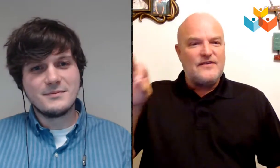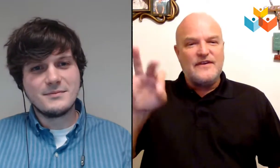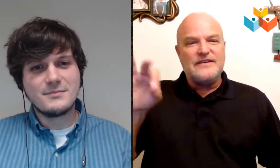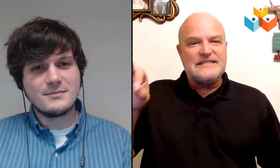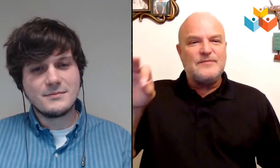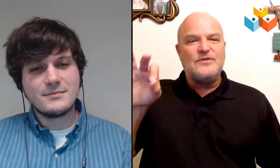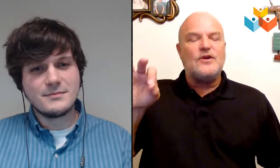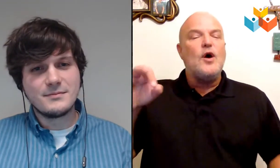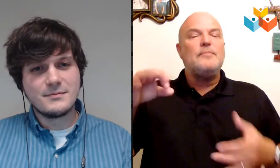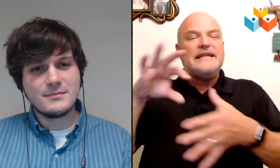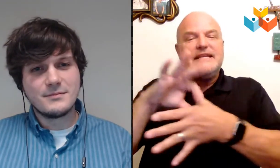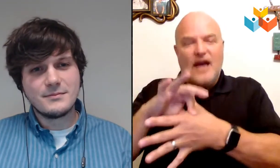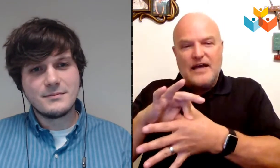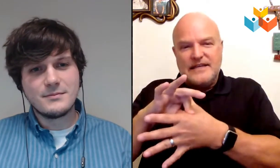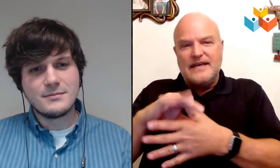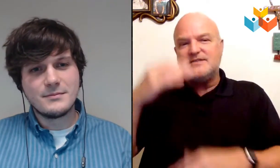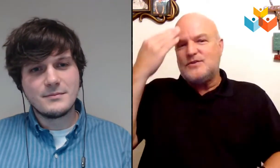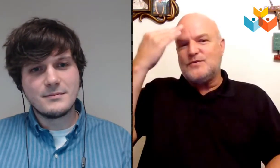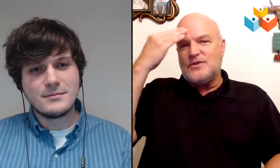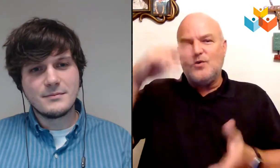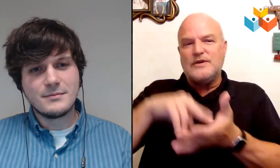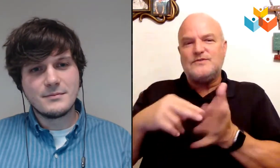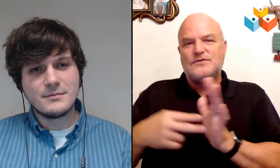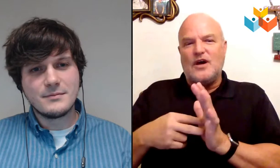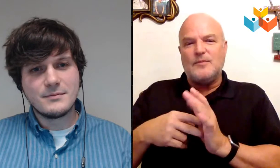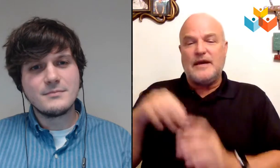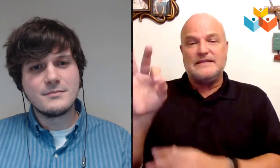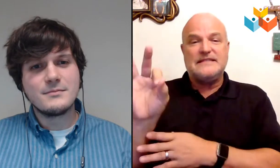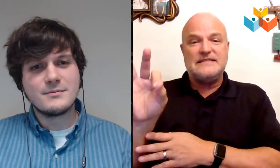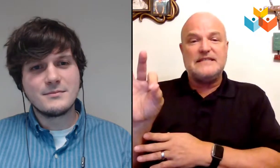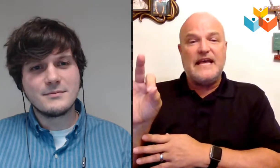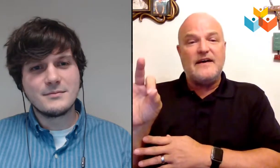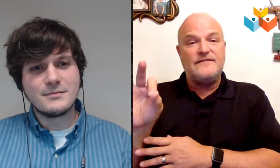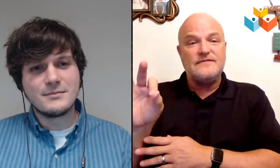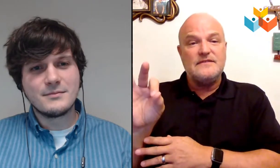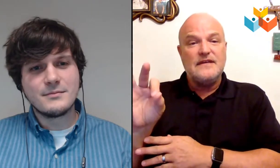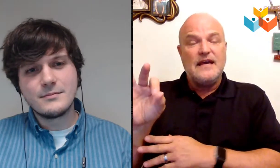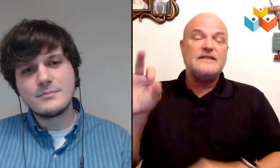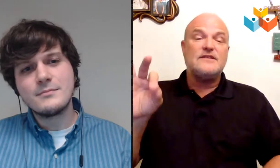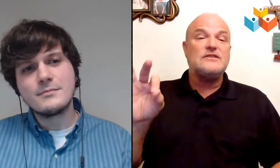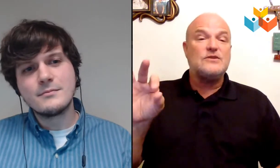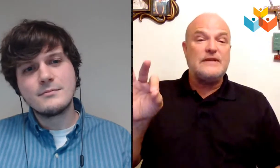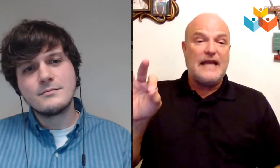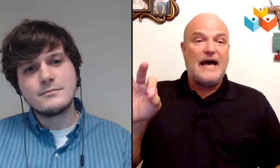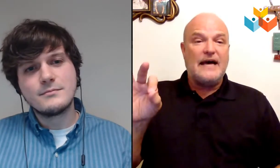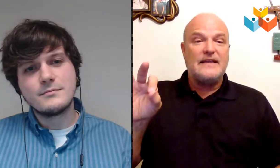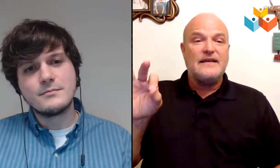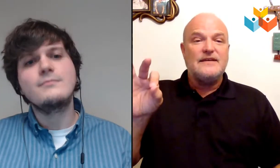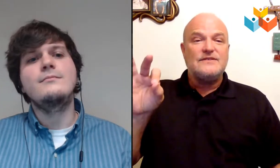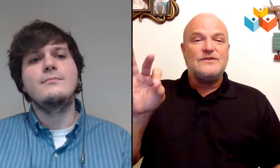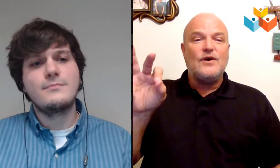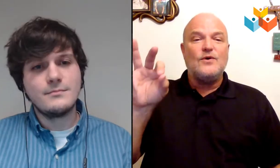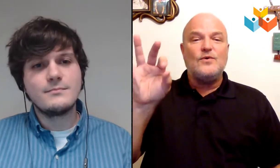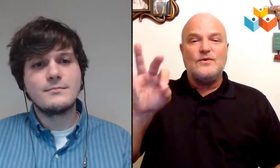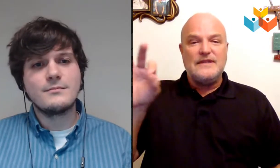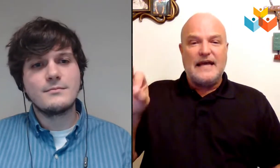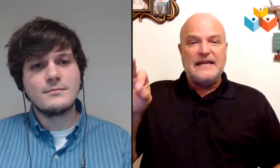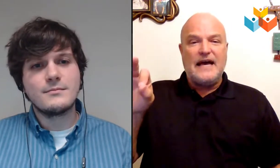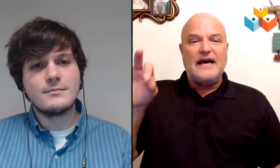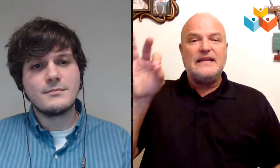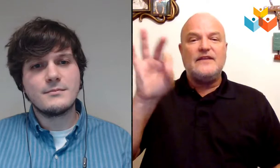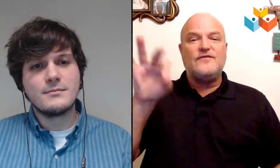They're very, very similar, but in context, you would know what you're talking about because this is an F. It's also a 9. Mm-hmm.